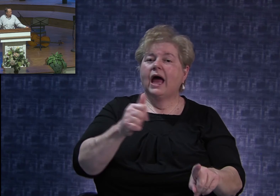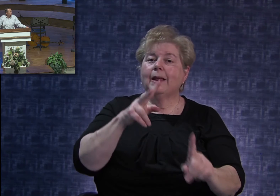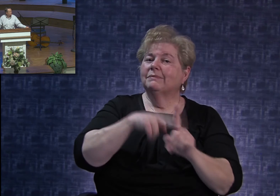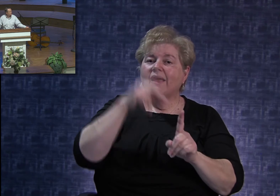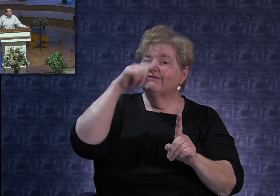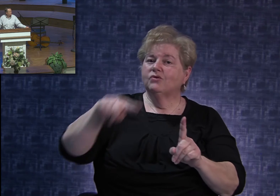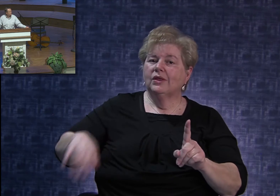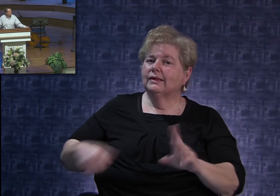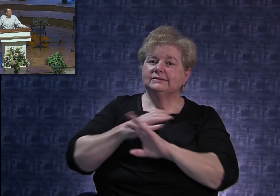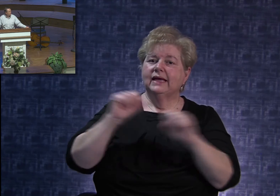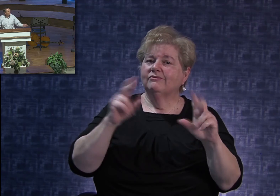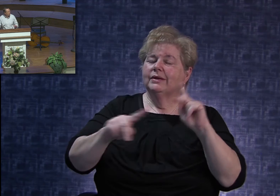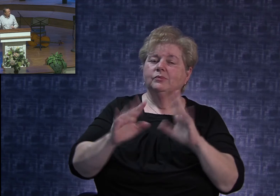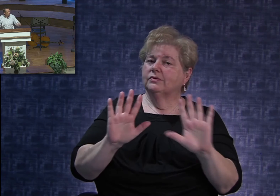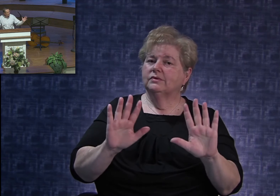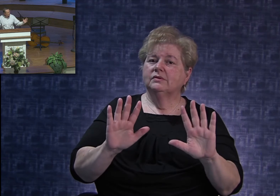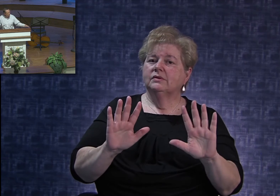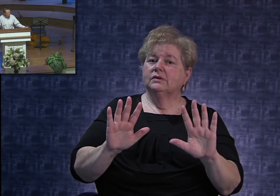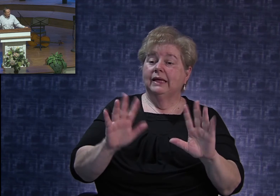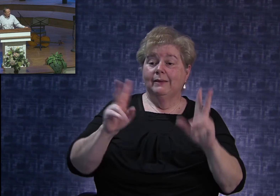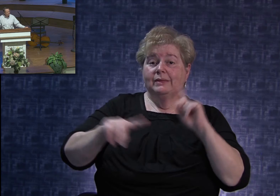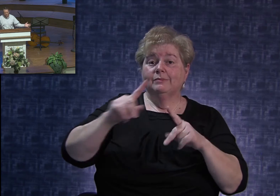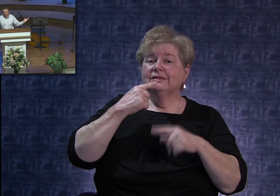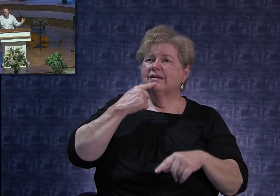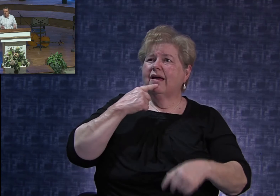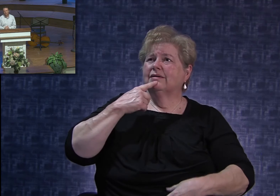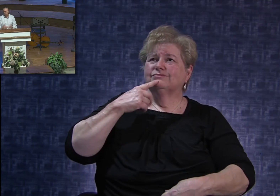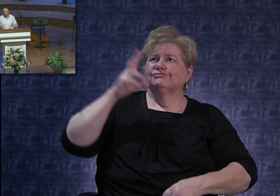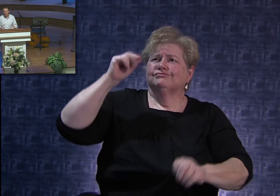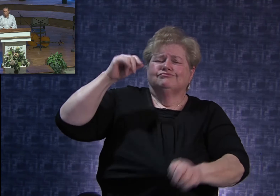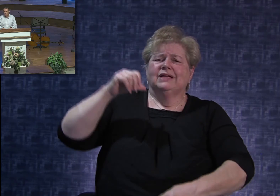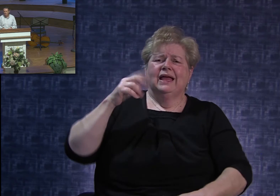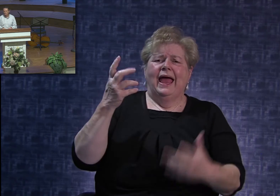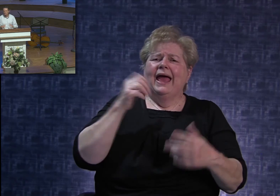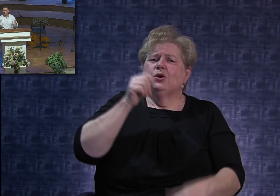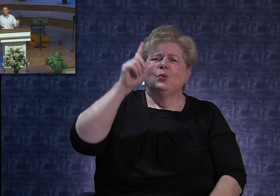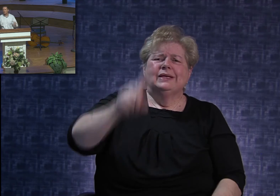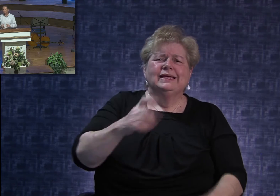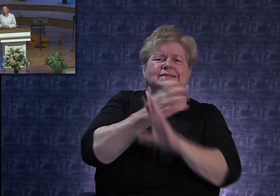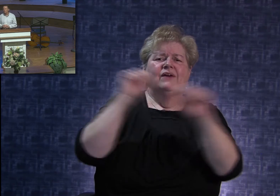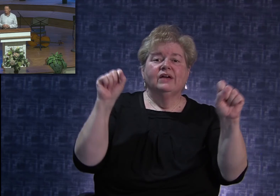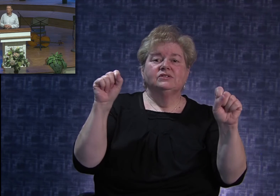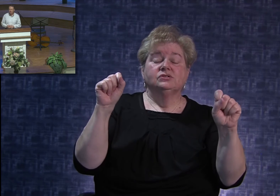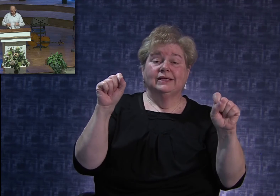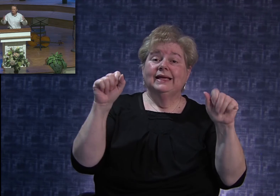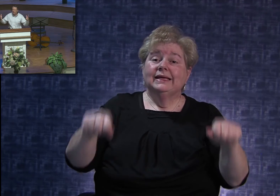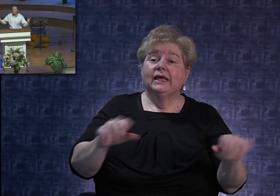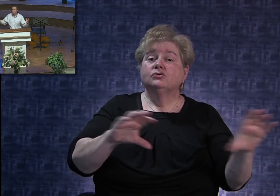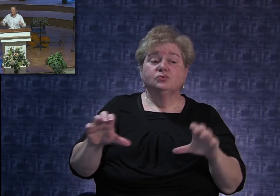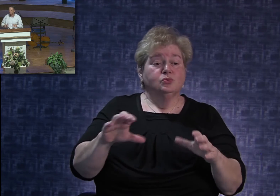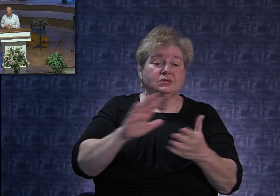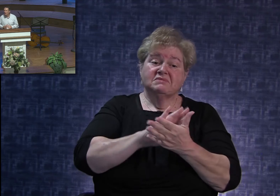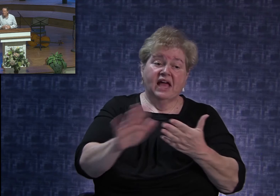unbelievers. People who reject Christ can maybe do some good things because of God's general revelation. They